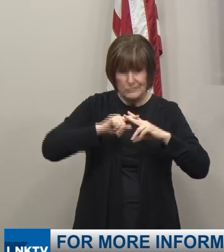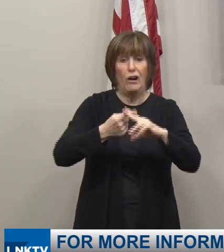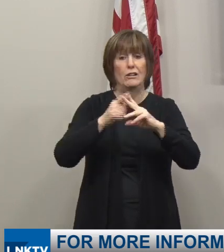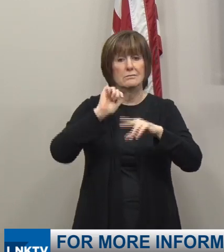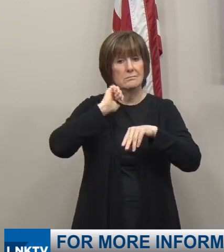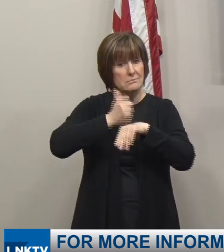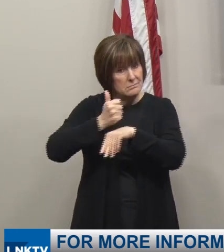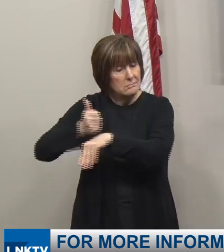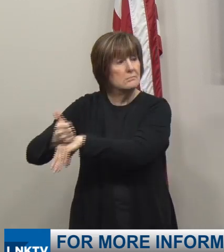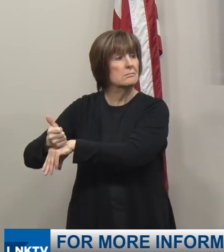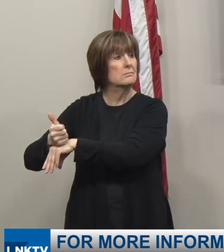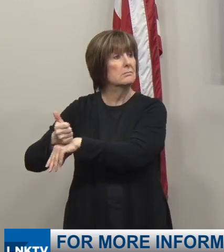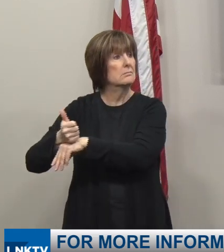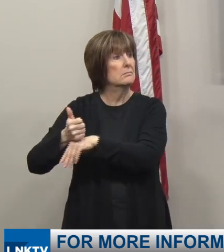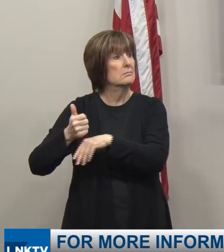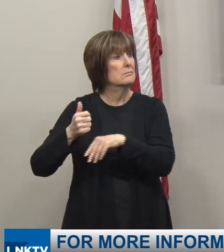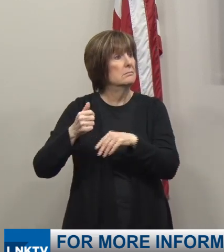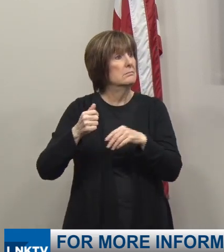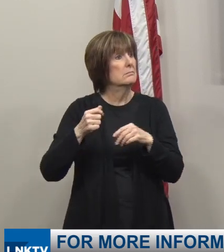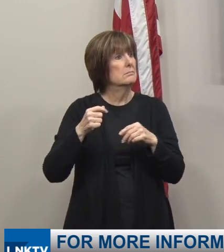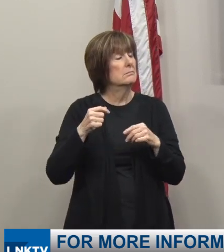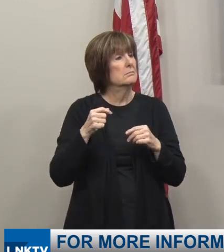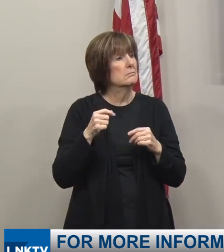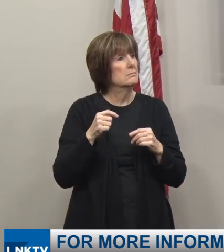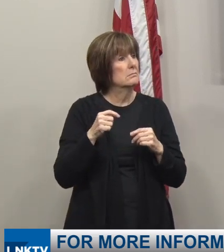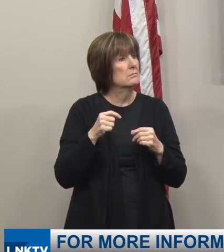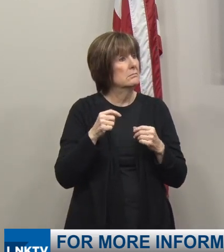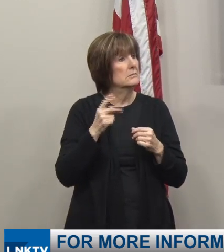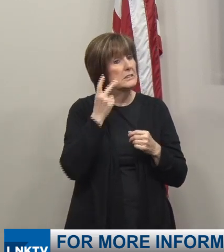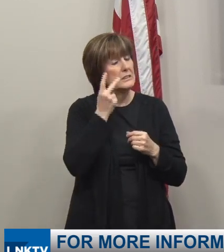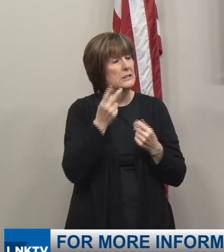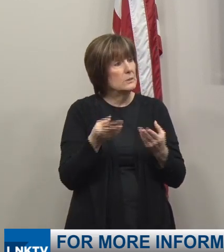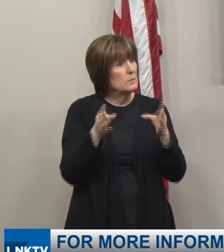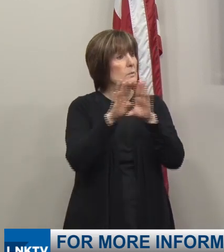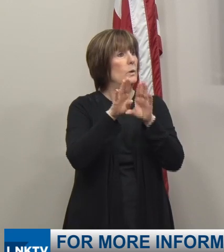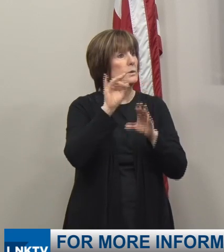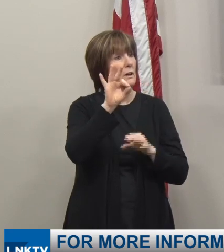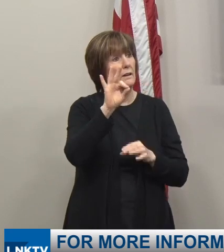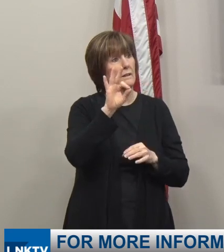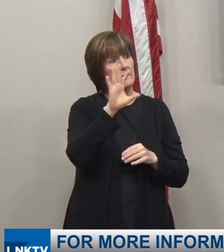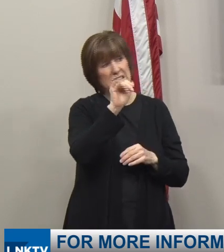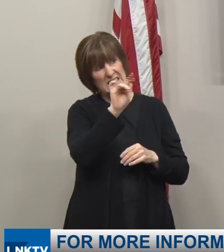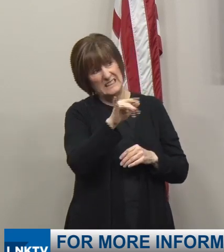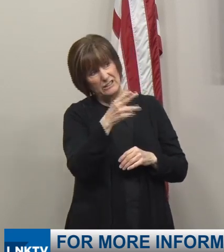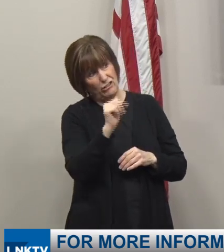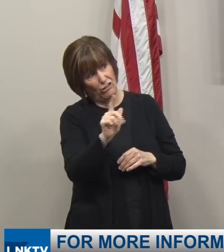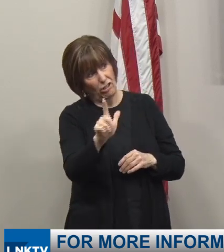to weigh whether to close or seek closure of City Hall?